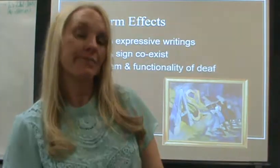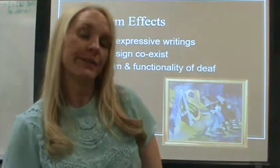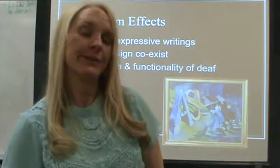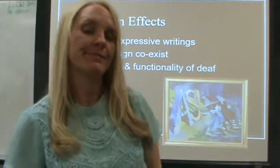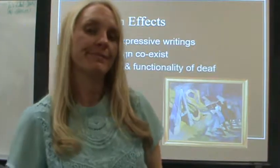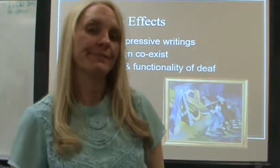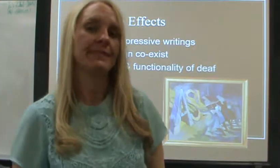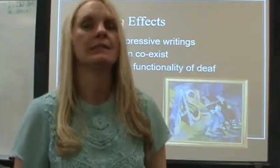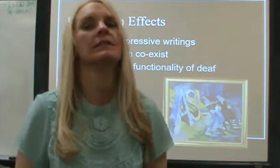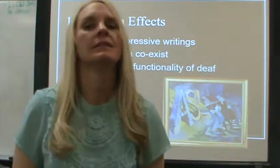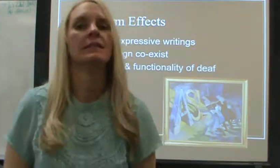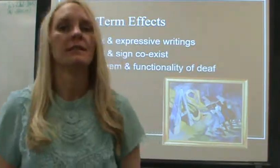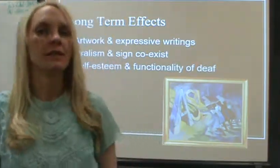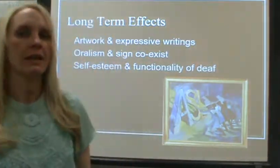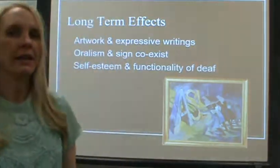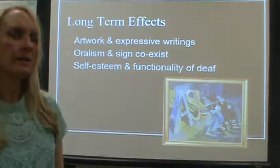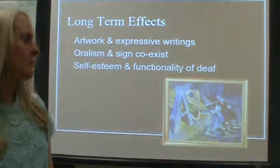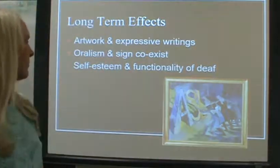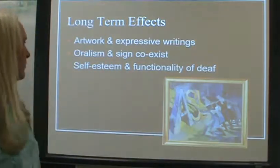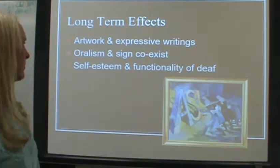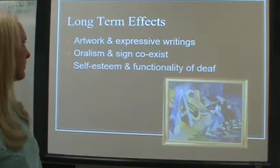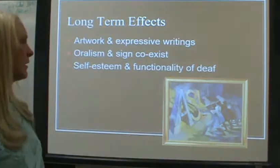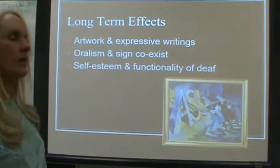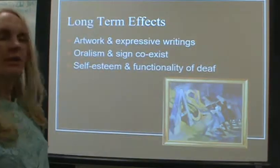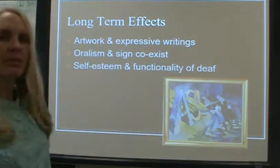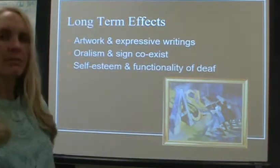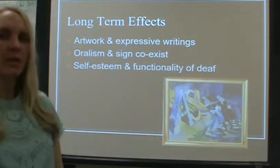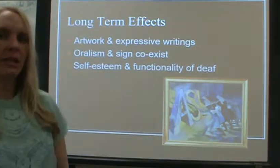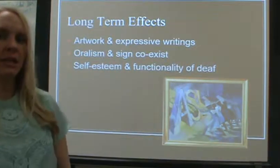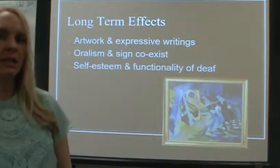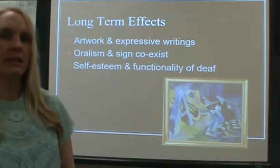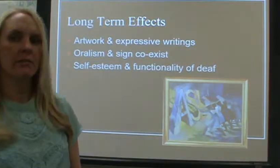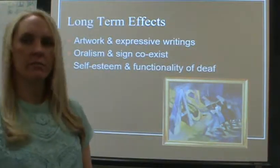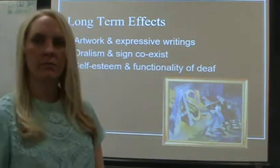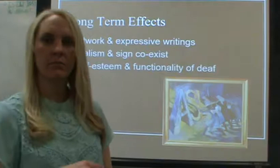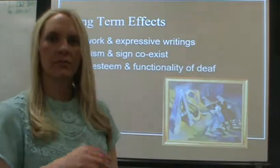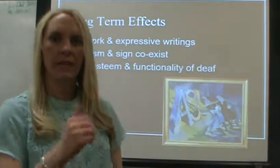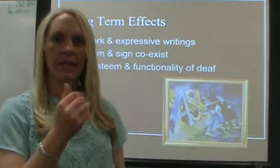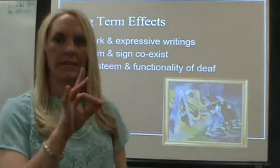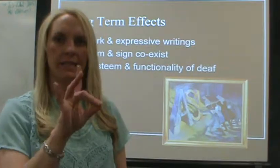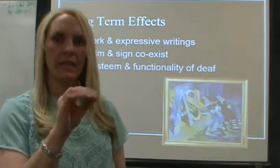So, all right. That's Milan, Italy, 1880.